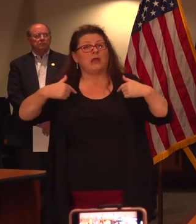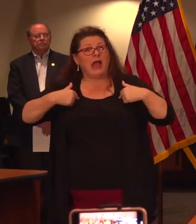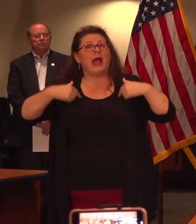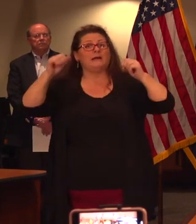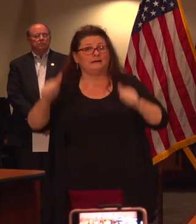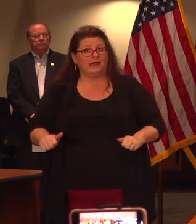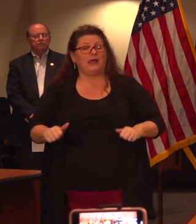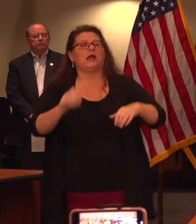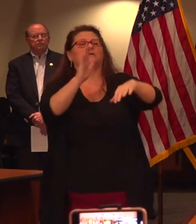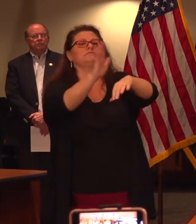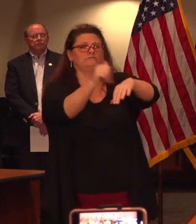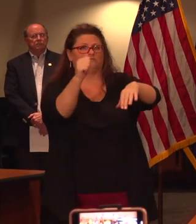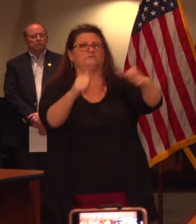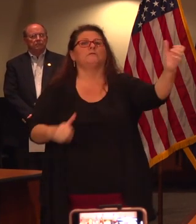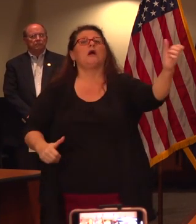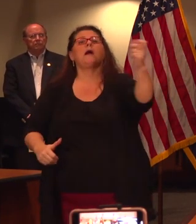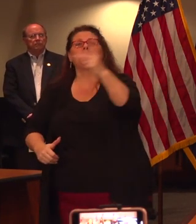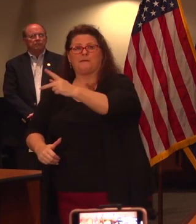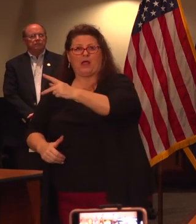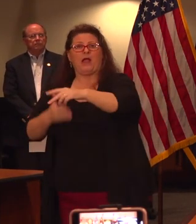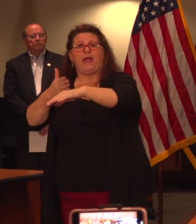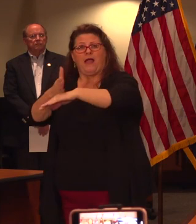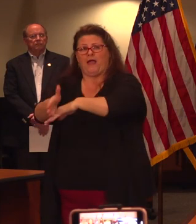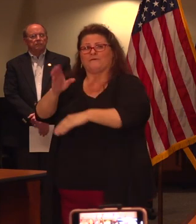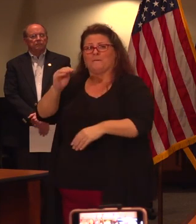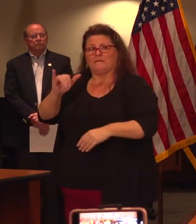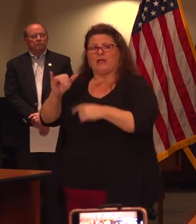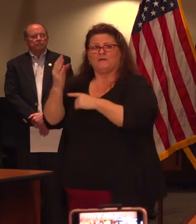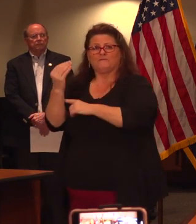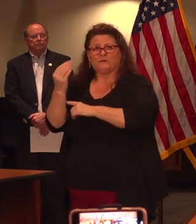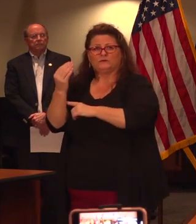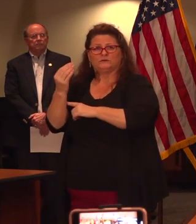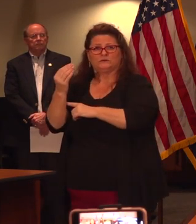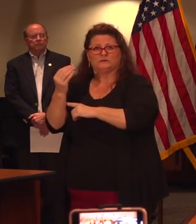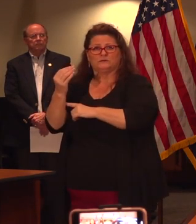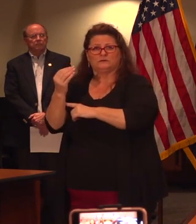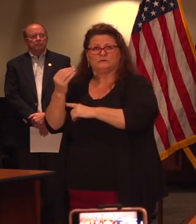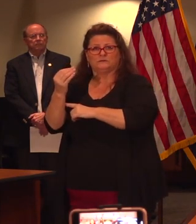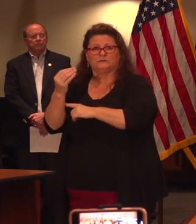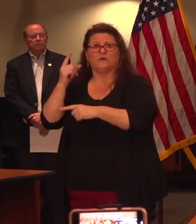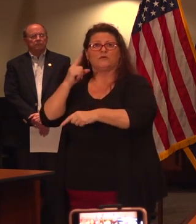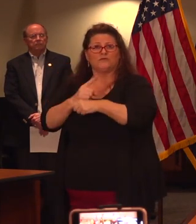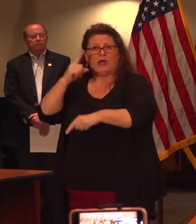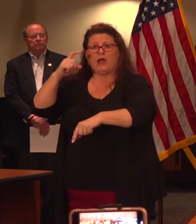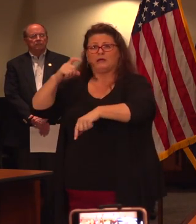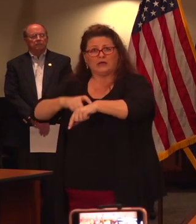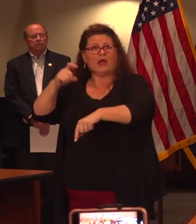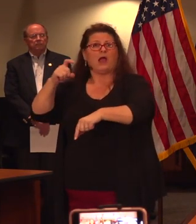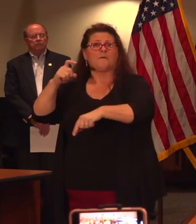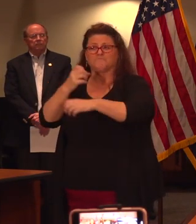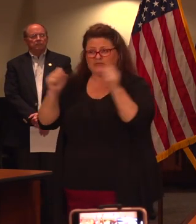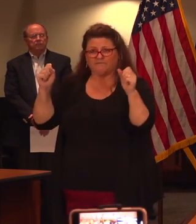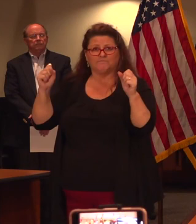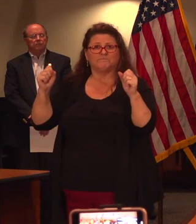them back after the session, after May the 14th, at a time that is deemed to be safe, and they can